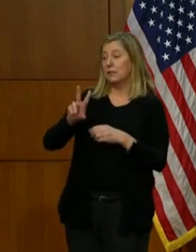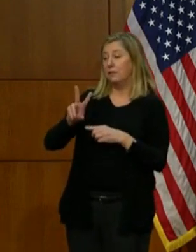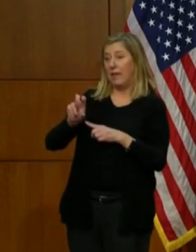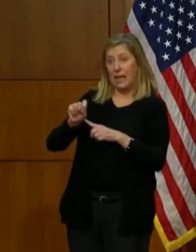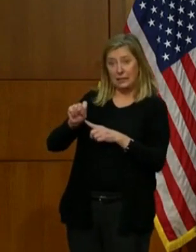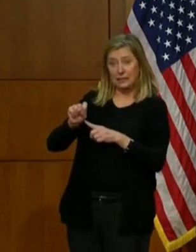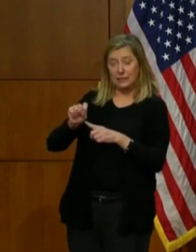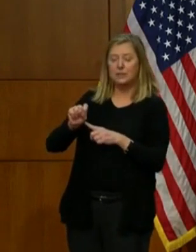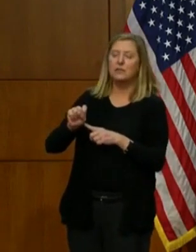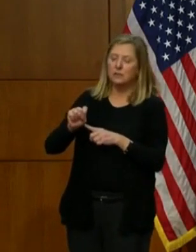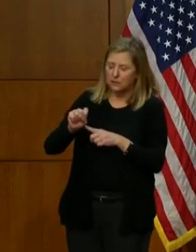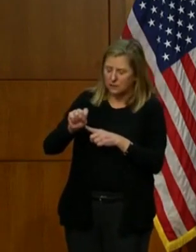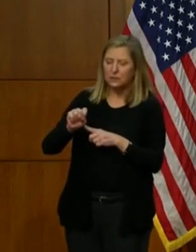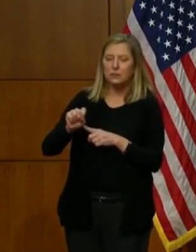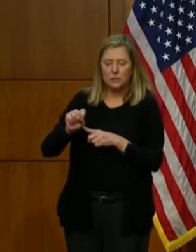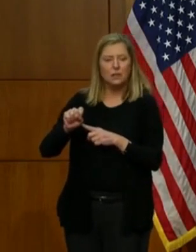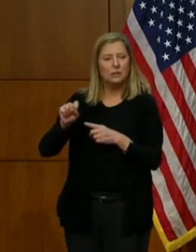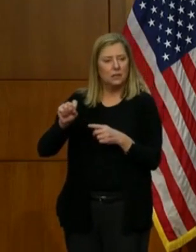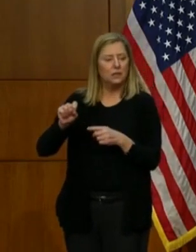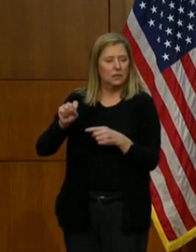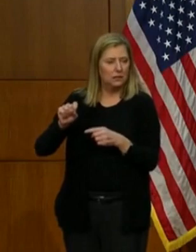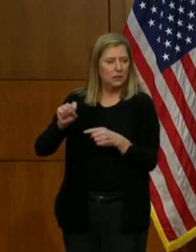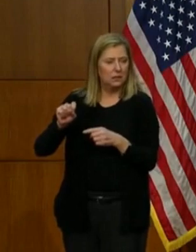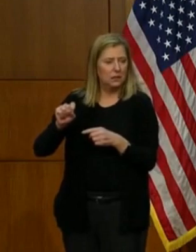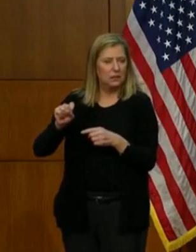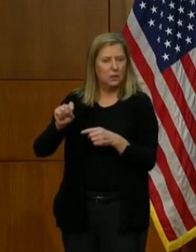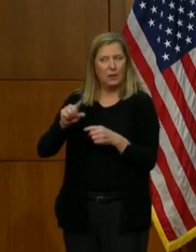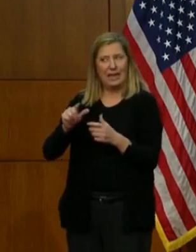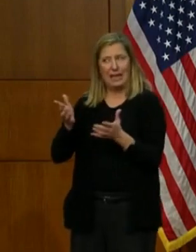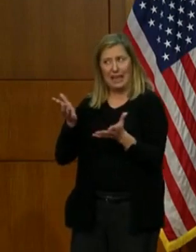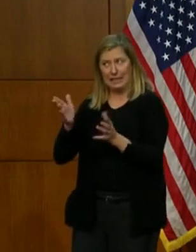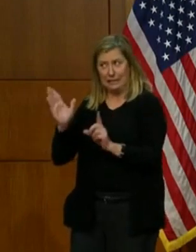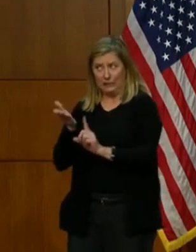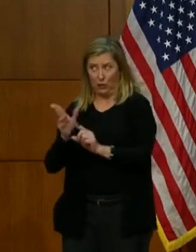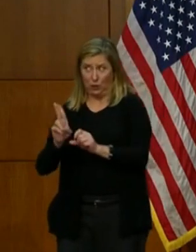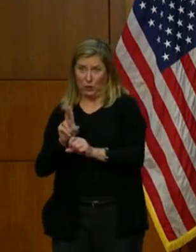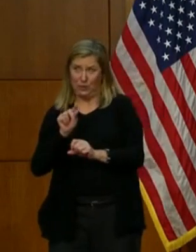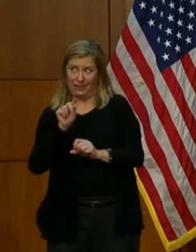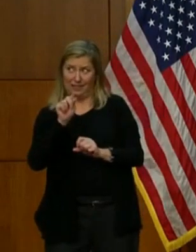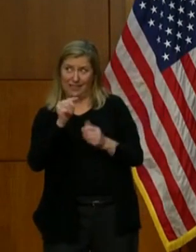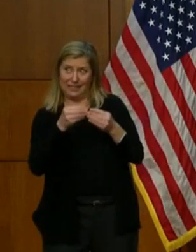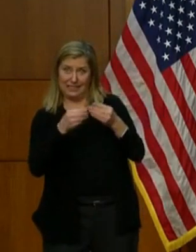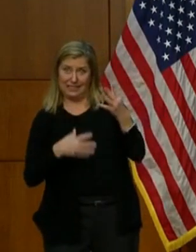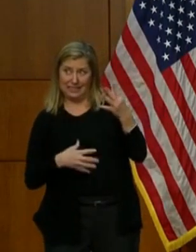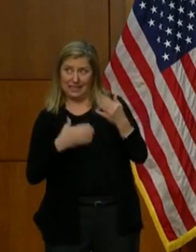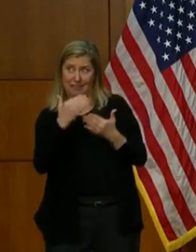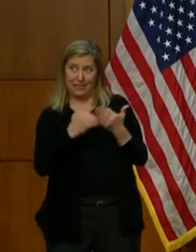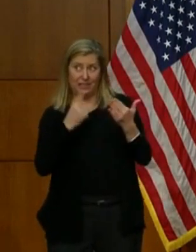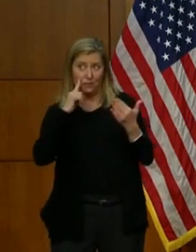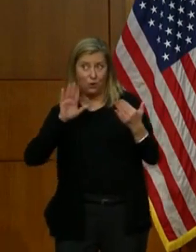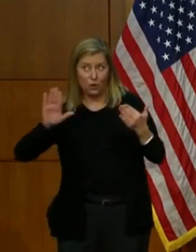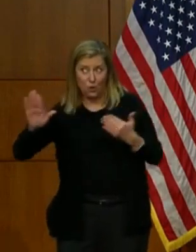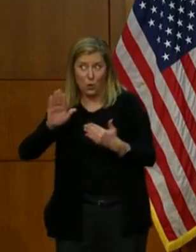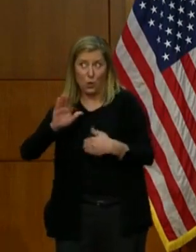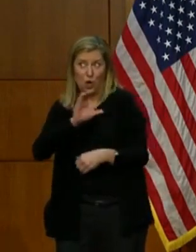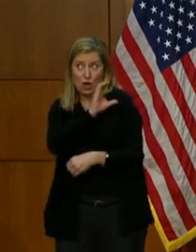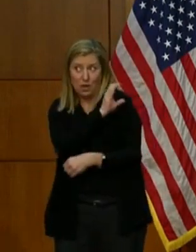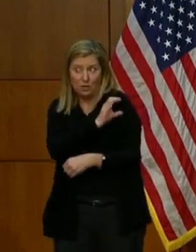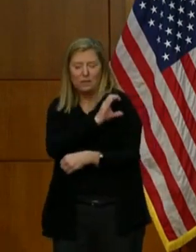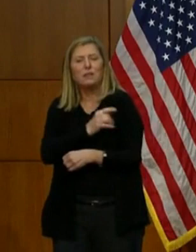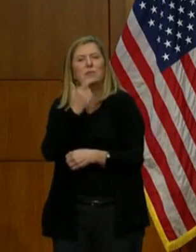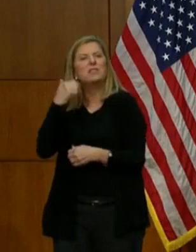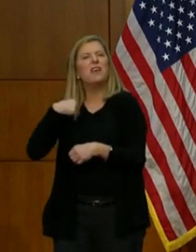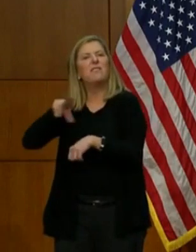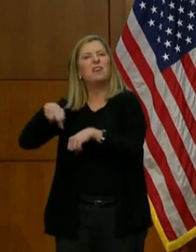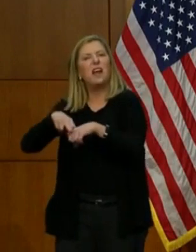we tried really hard for them to get to use those pre-registration lists to populate their clinics. Because of their national